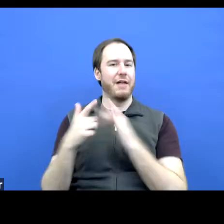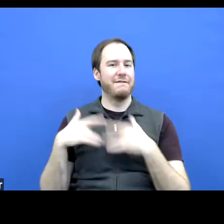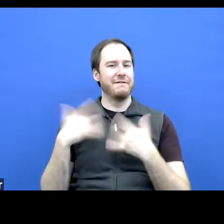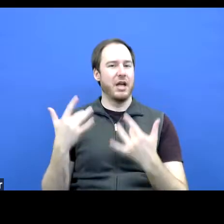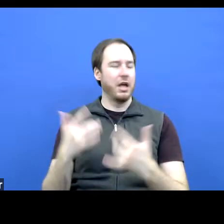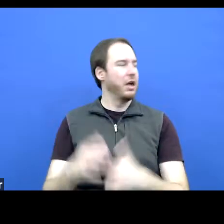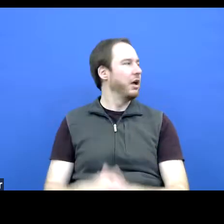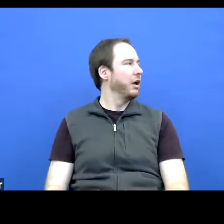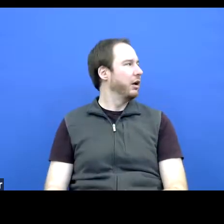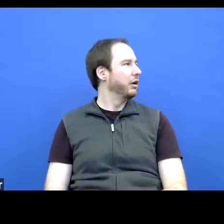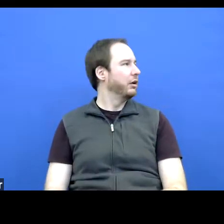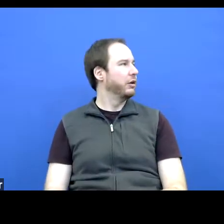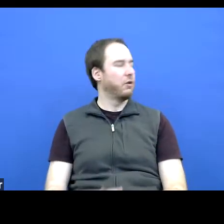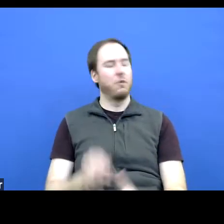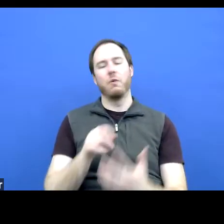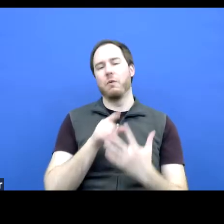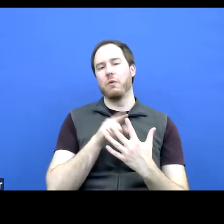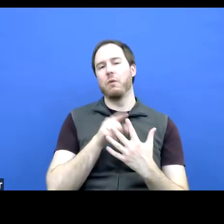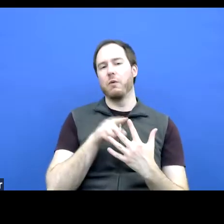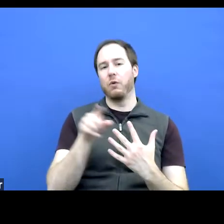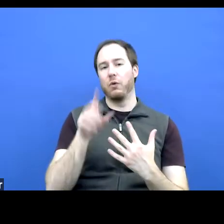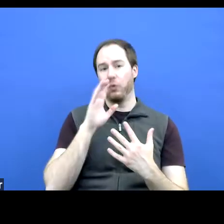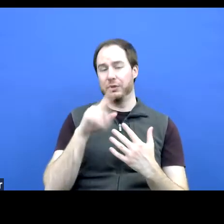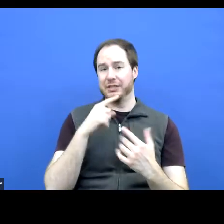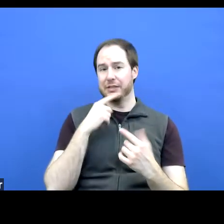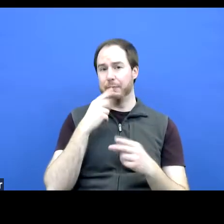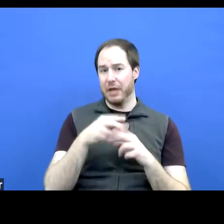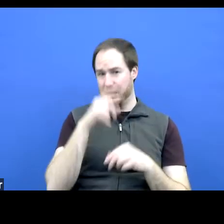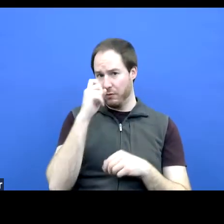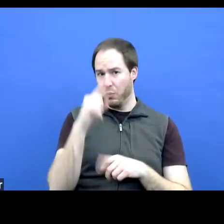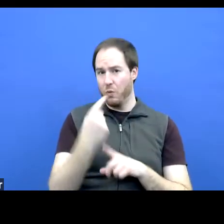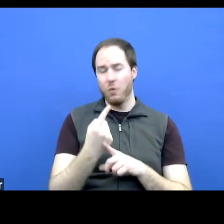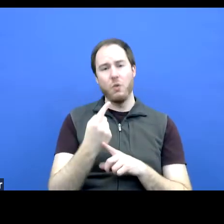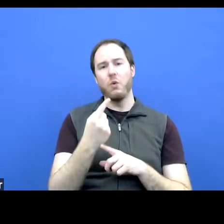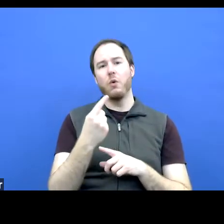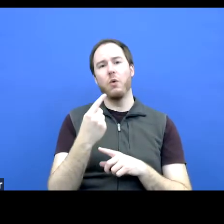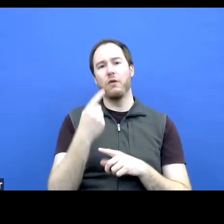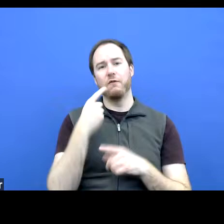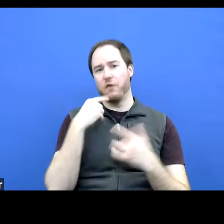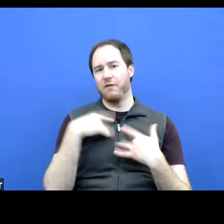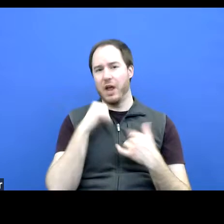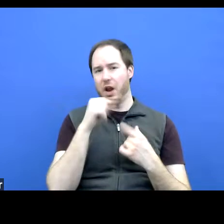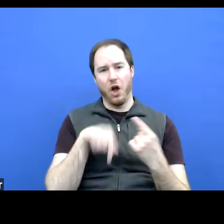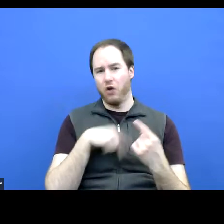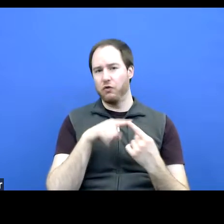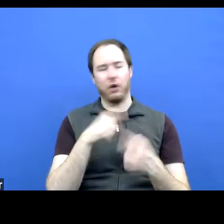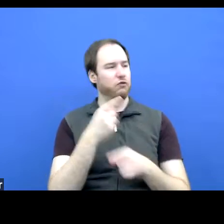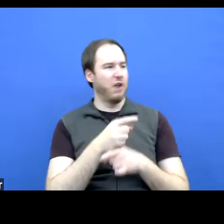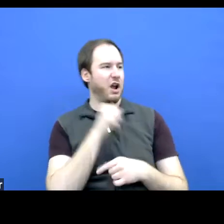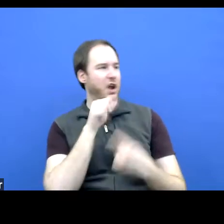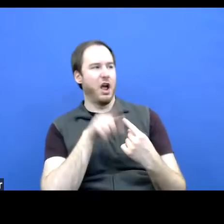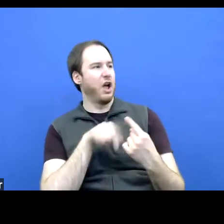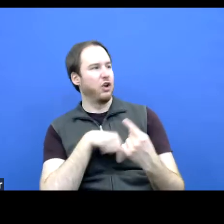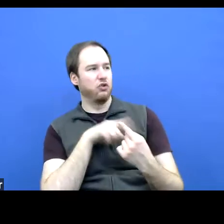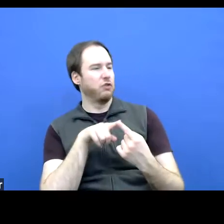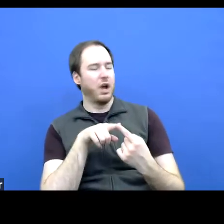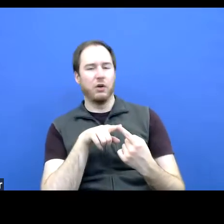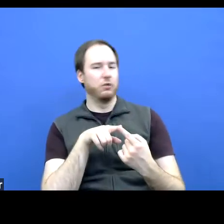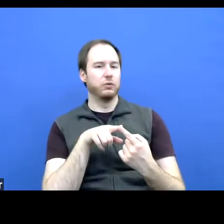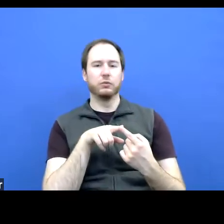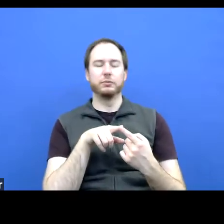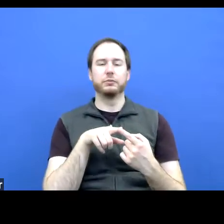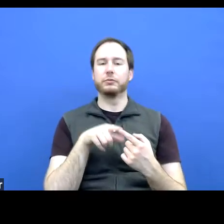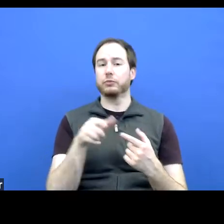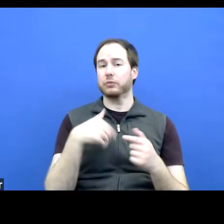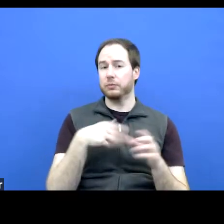so this would be seasonal? You wouldn't be doing it all year round? No. Would there be